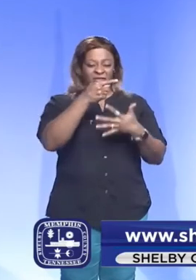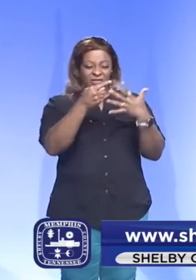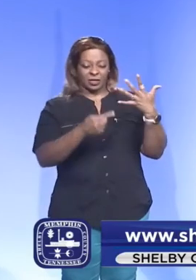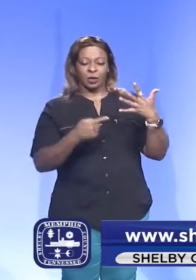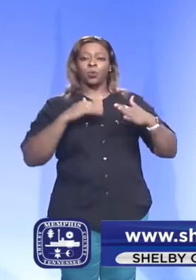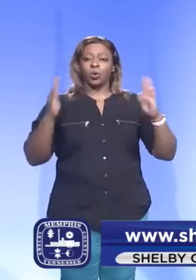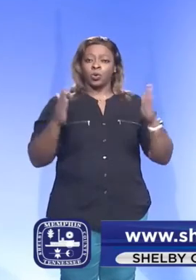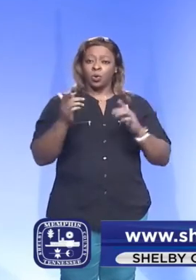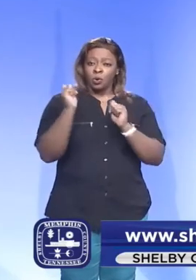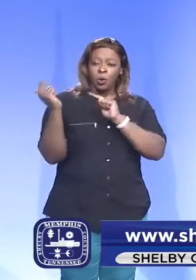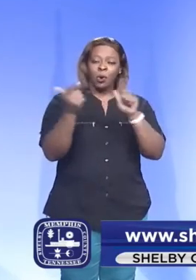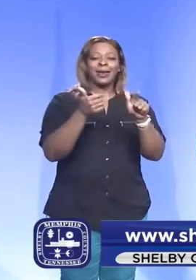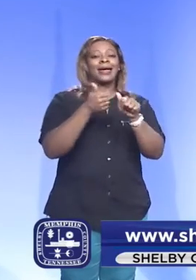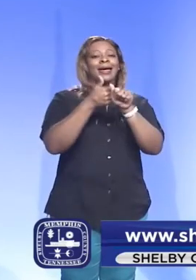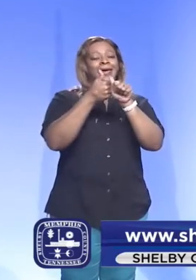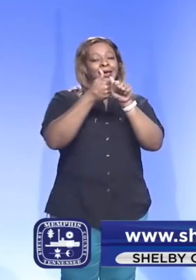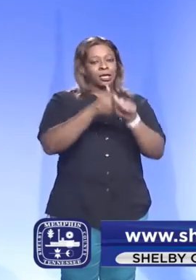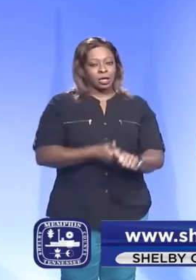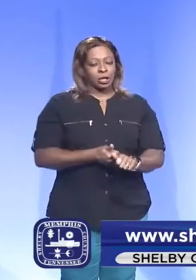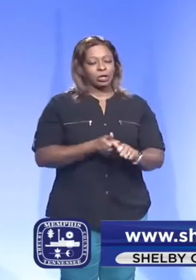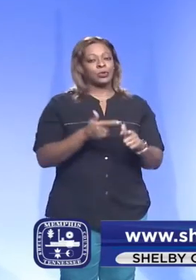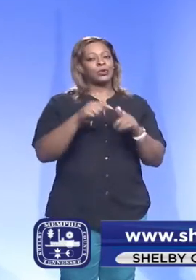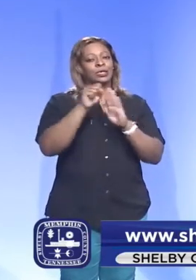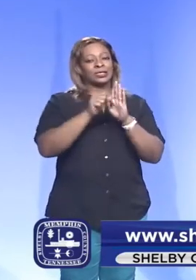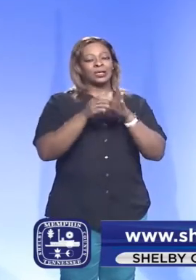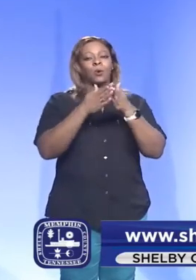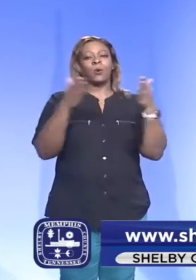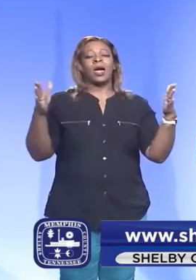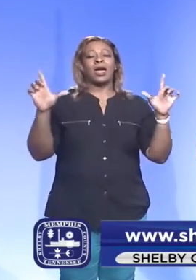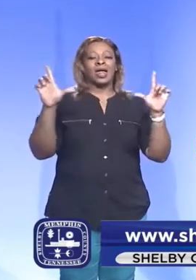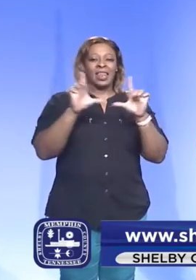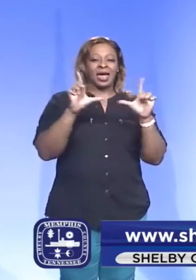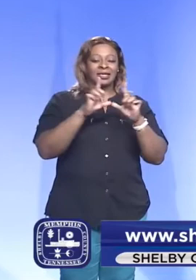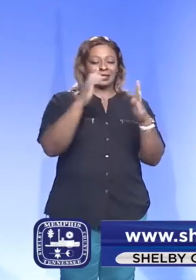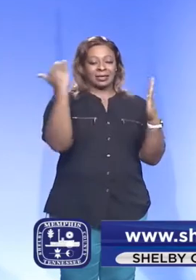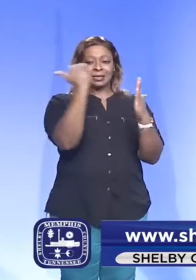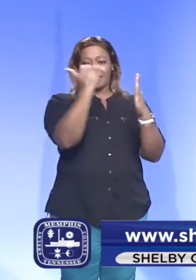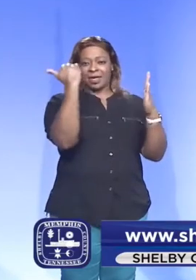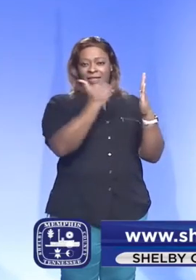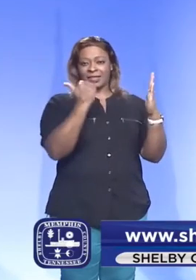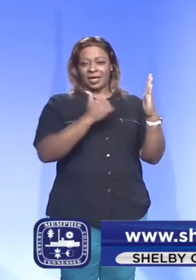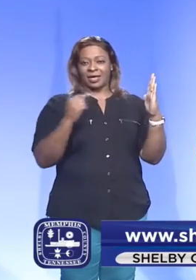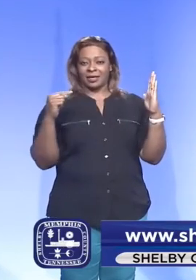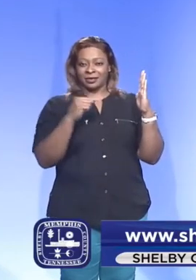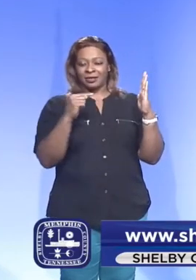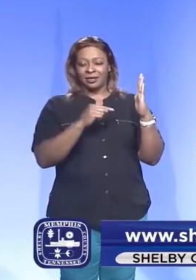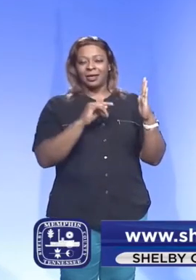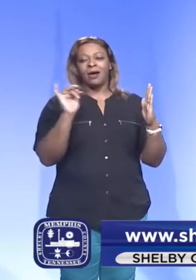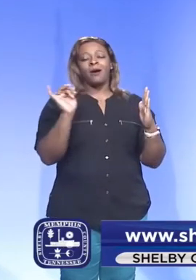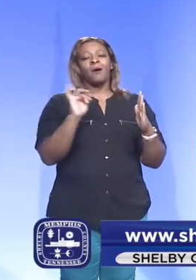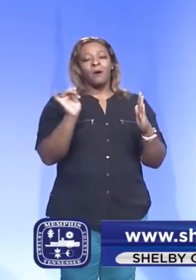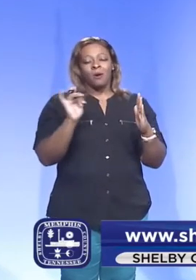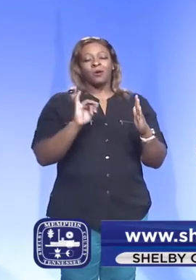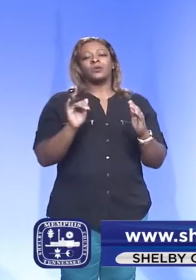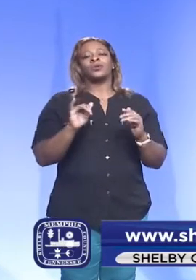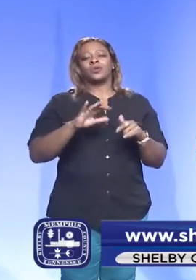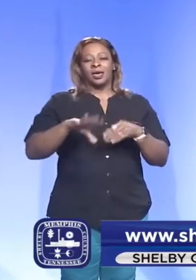you to adhere to their statewide licensing guidelines as well as the